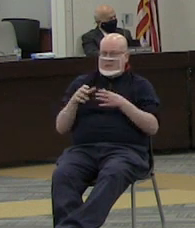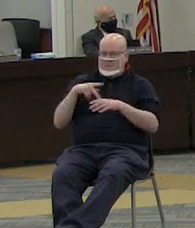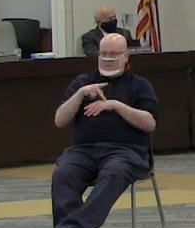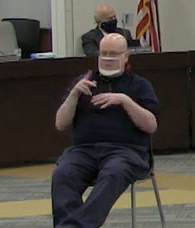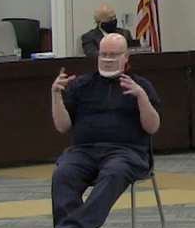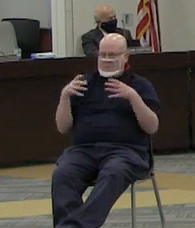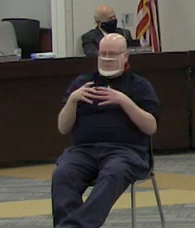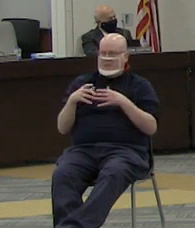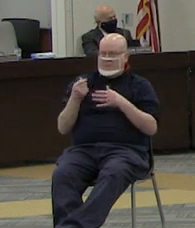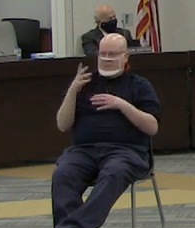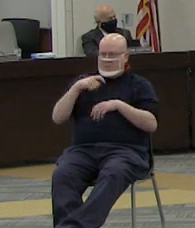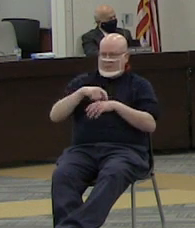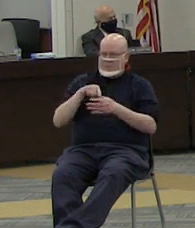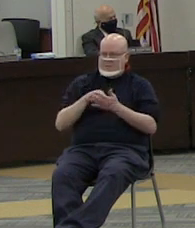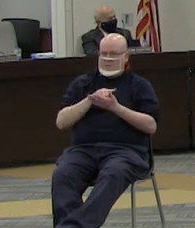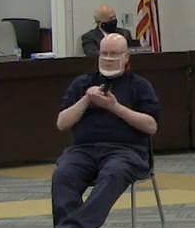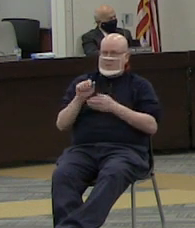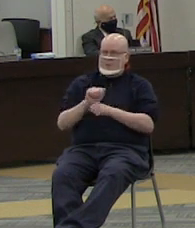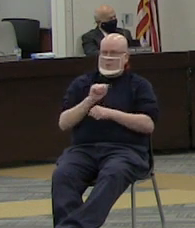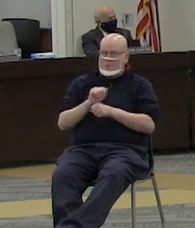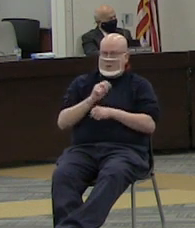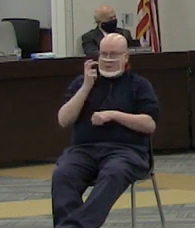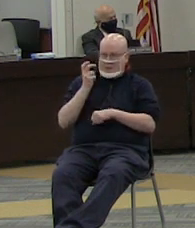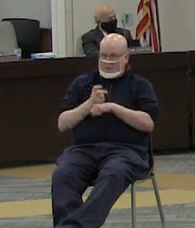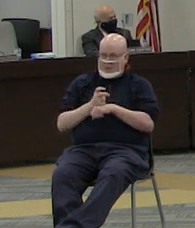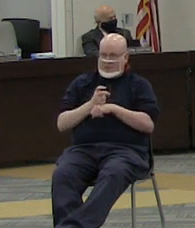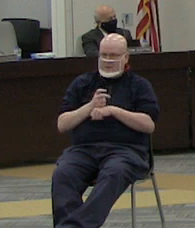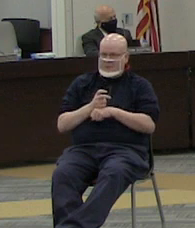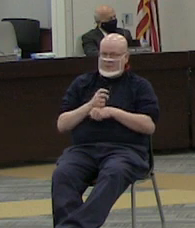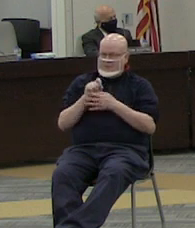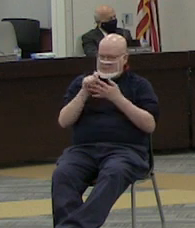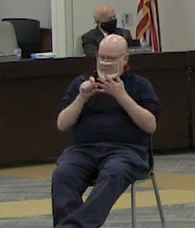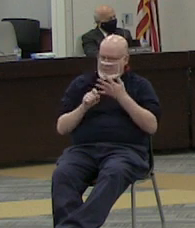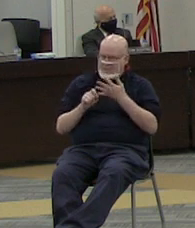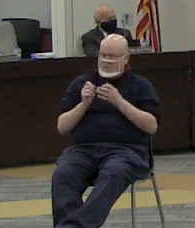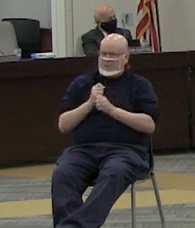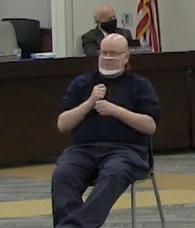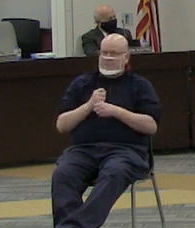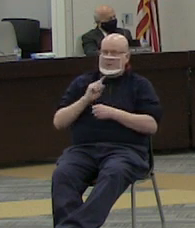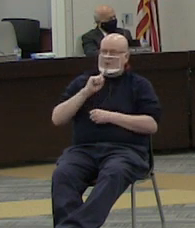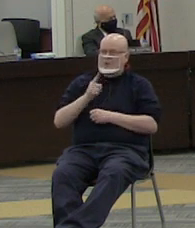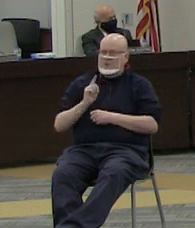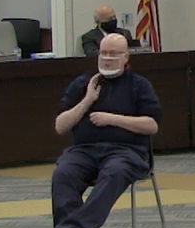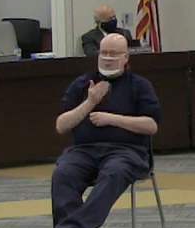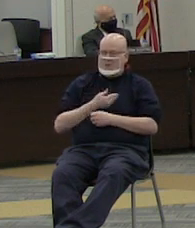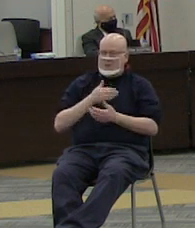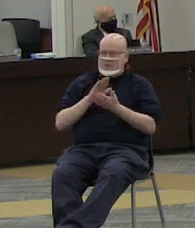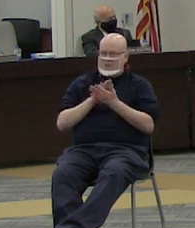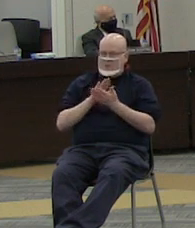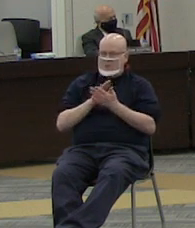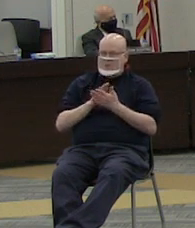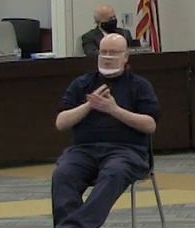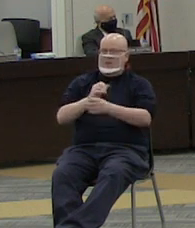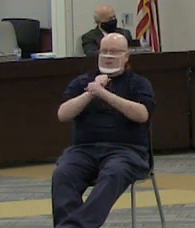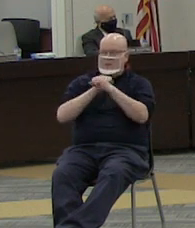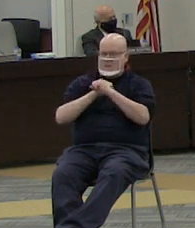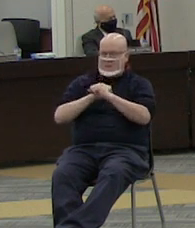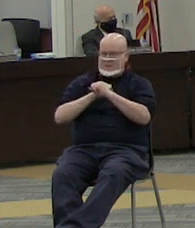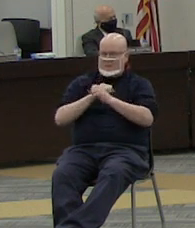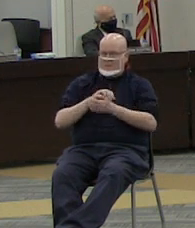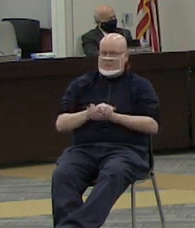and they're working very, very hard on details. We are committed to making sure our schools are safe places. We're